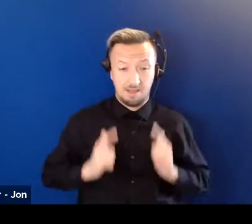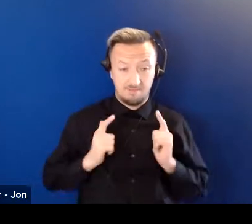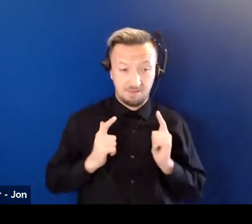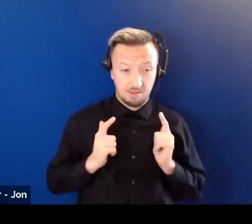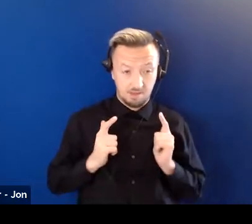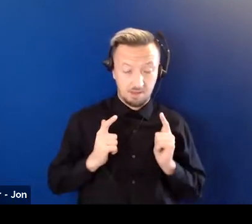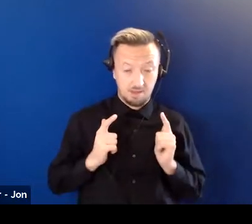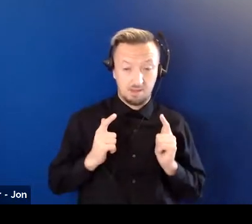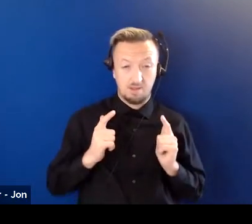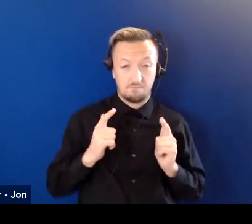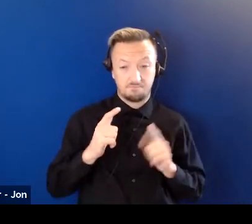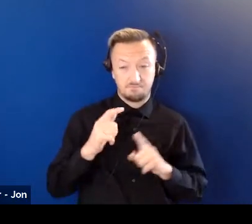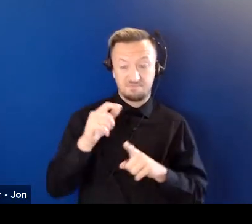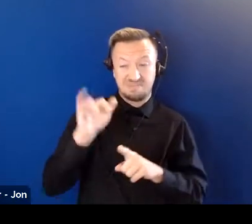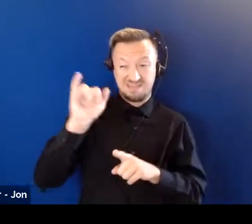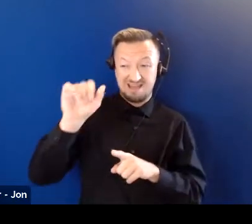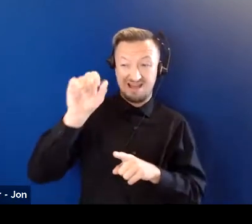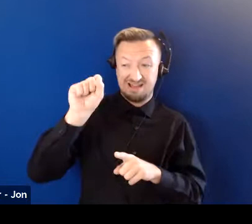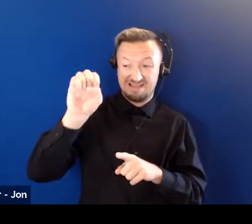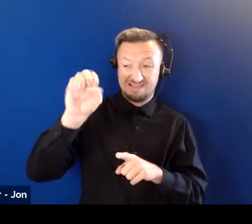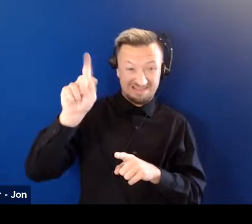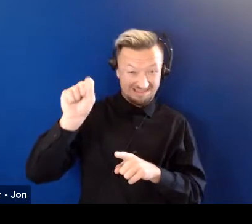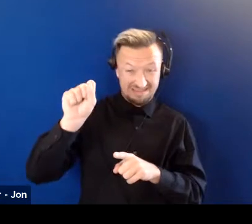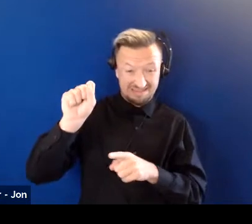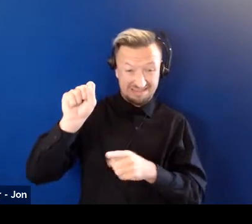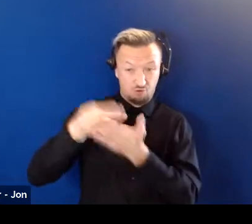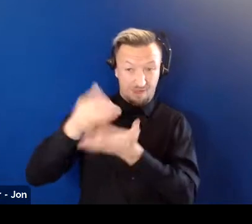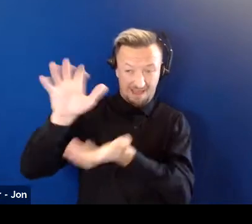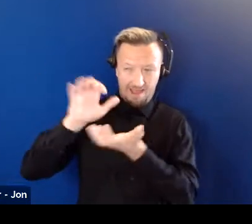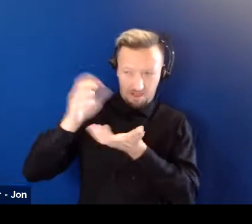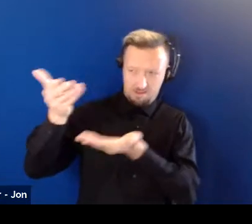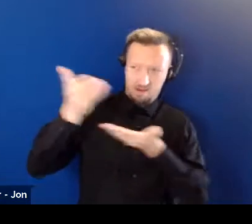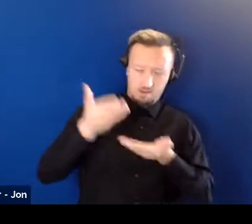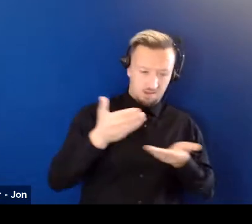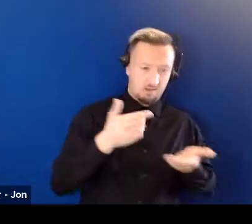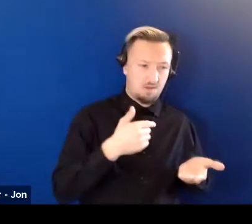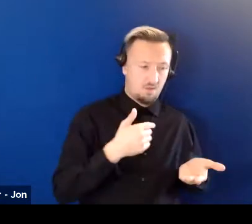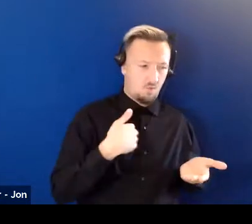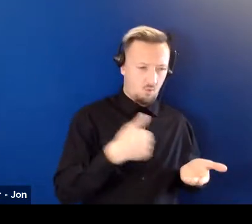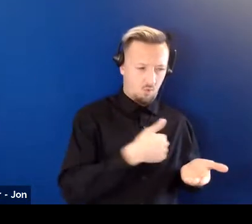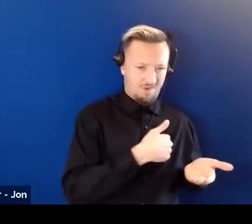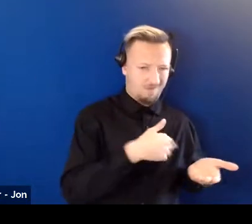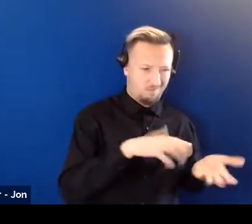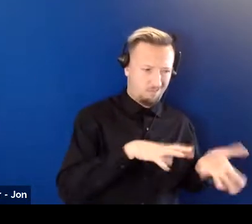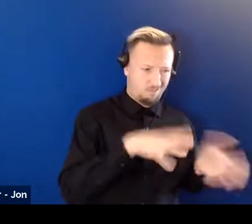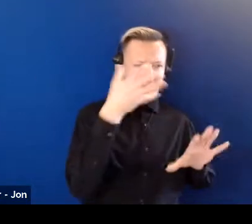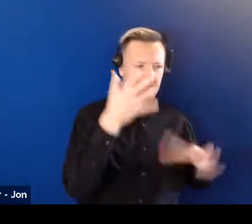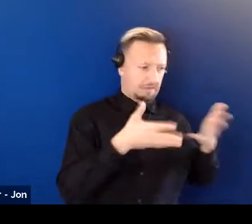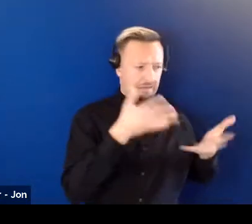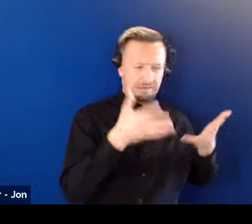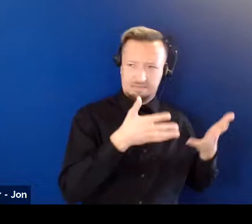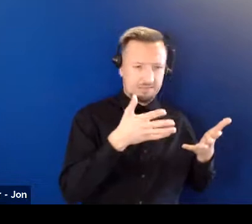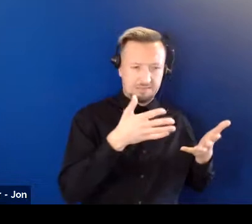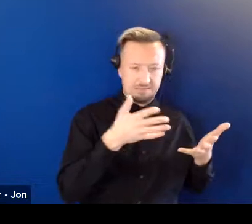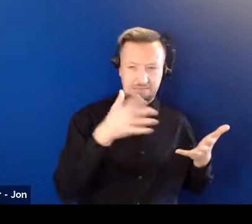came into when the SEEKS grant was presented to us was in great tumult. And we actually decided to participate